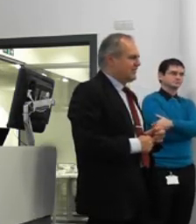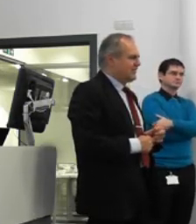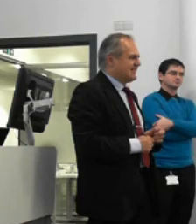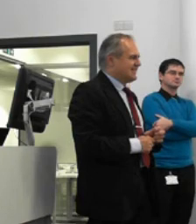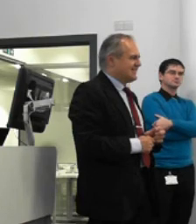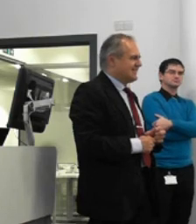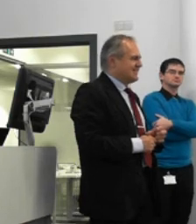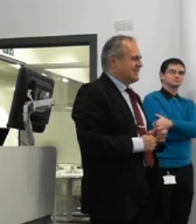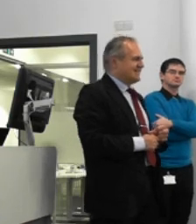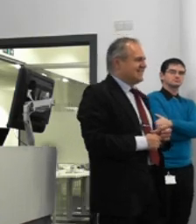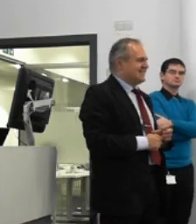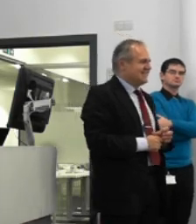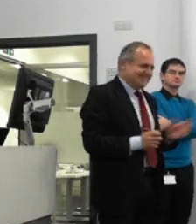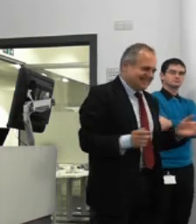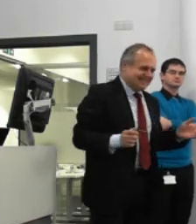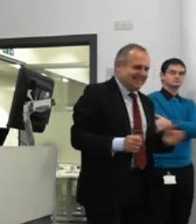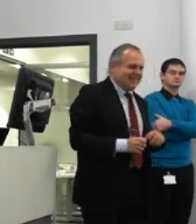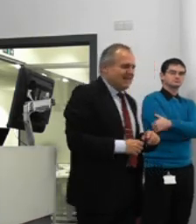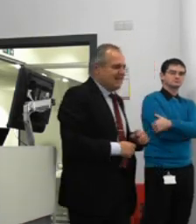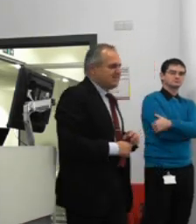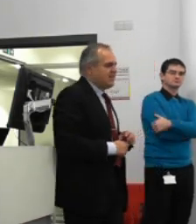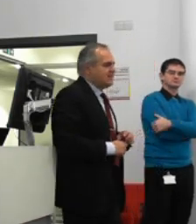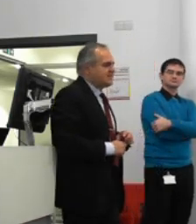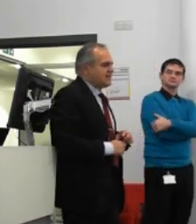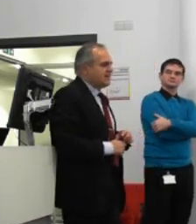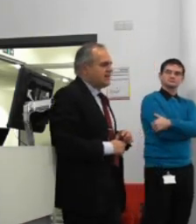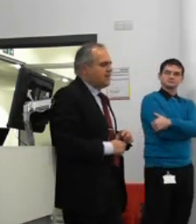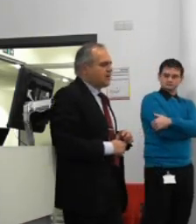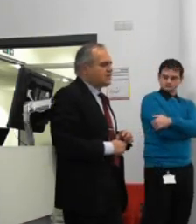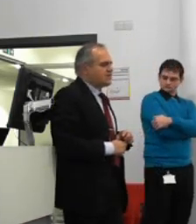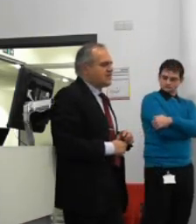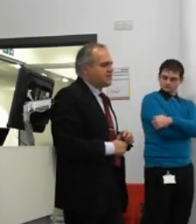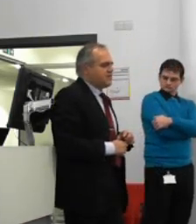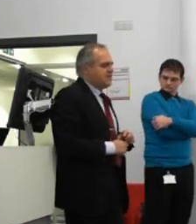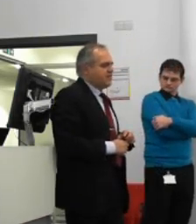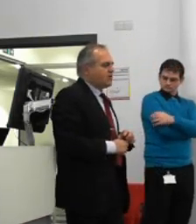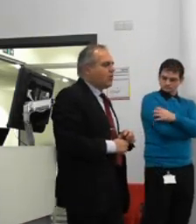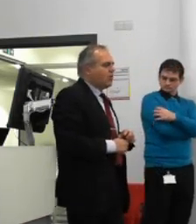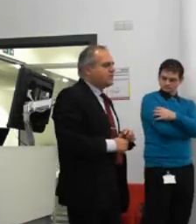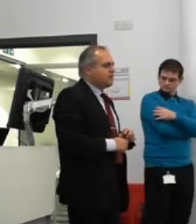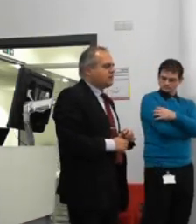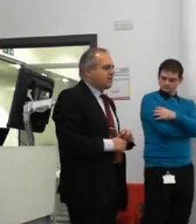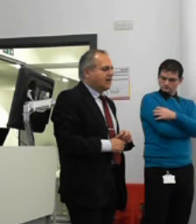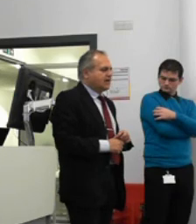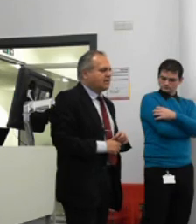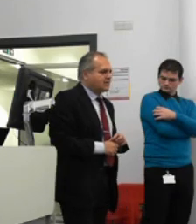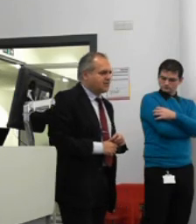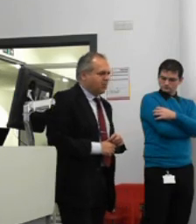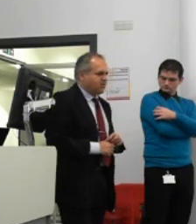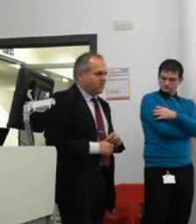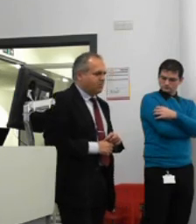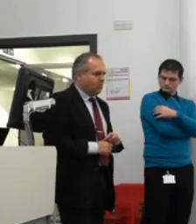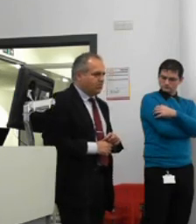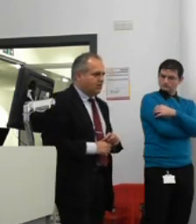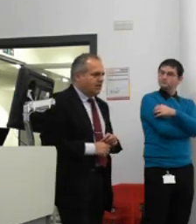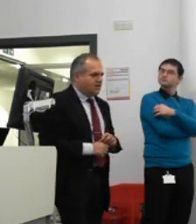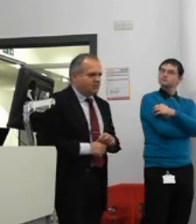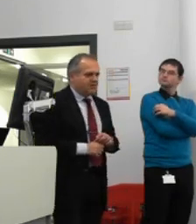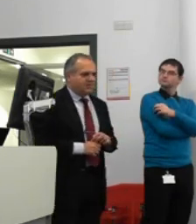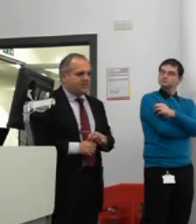okay i missed that right it is uh because it's a specific call it's not nine the responsive mode so basically